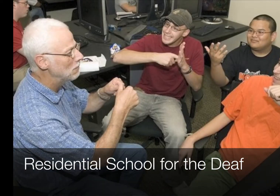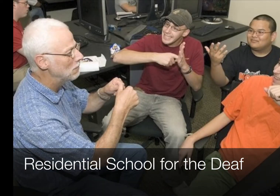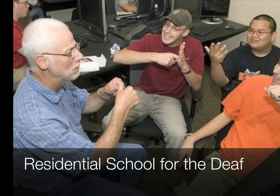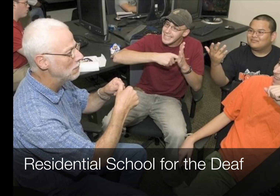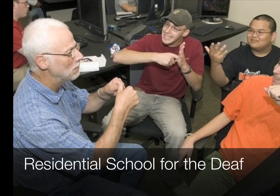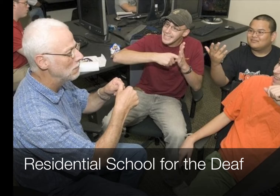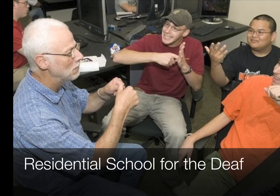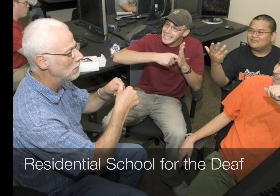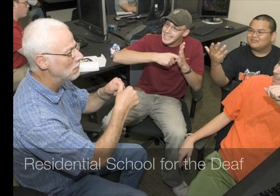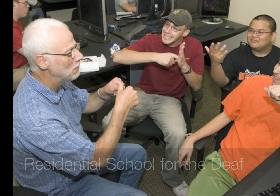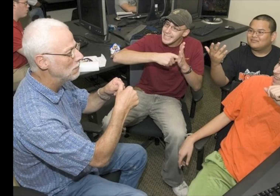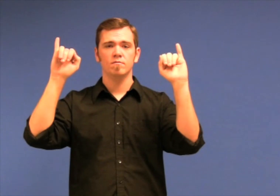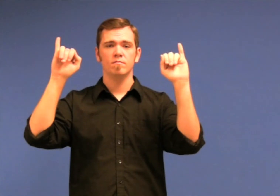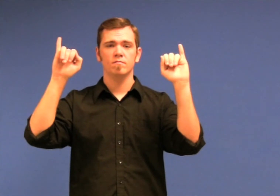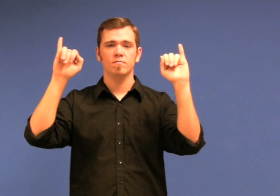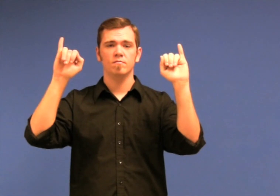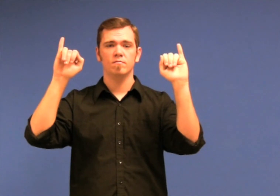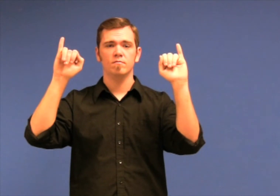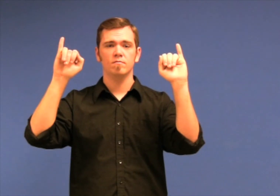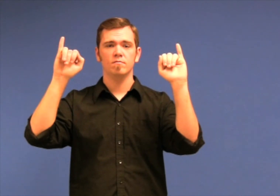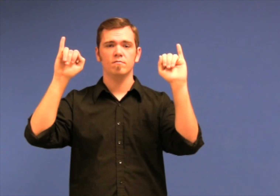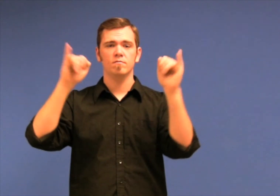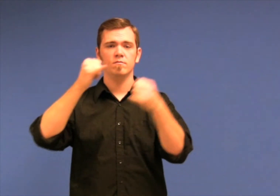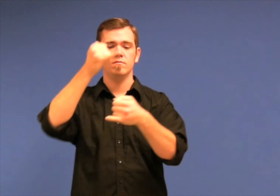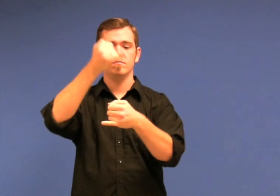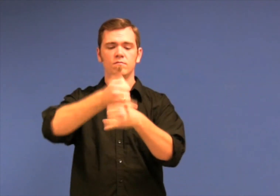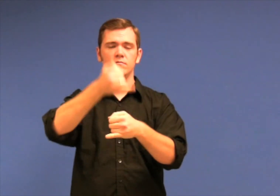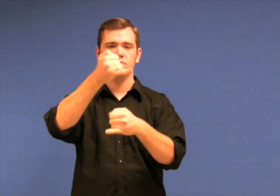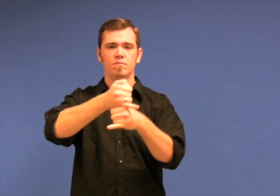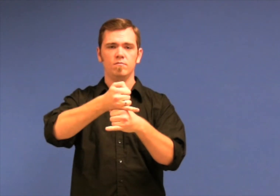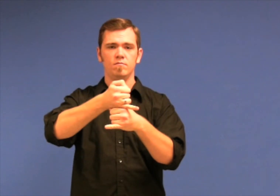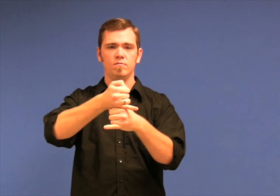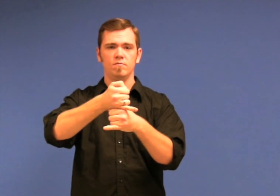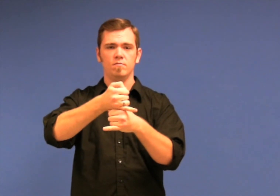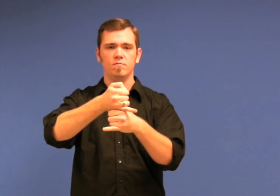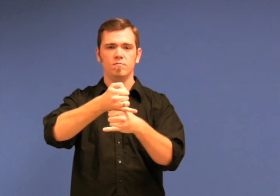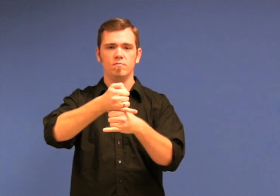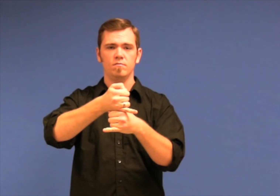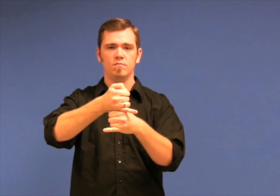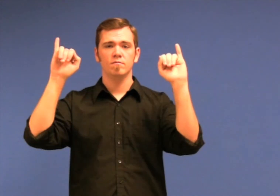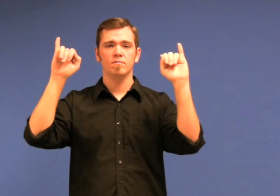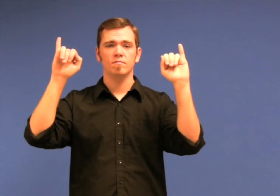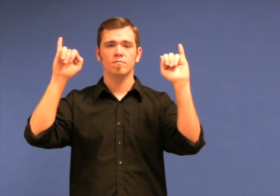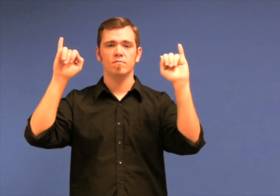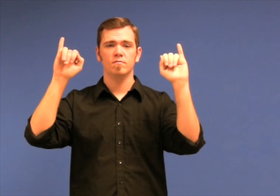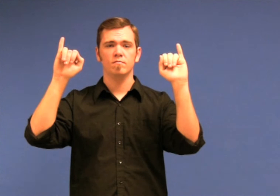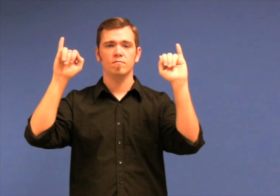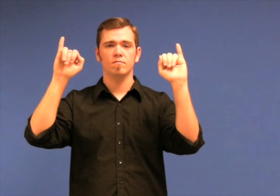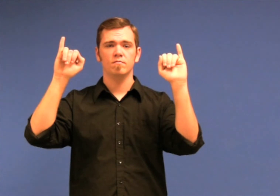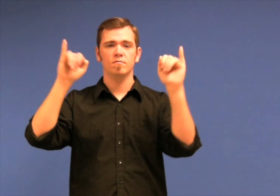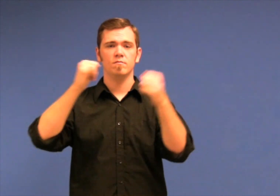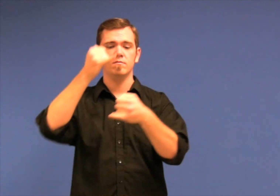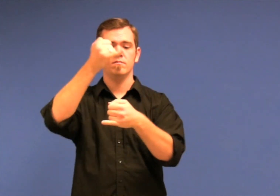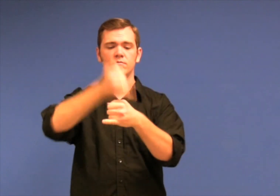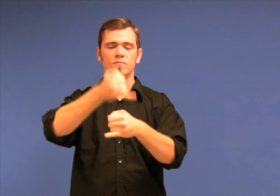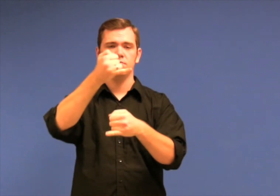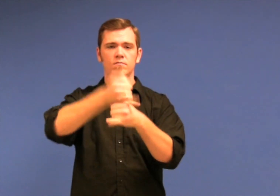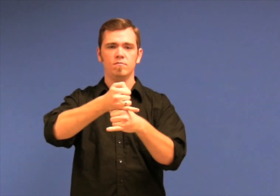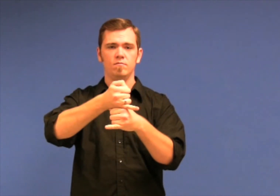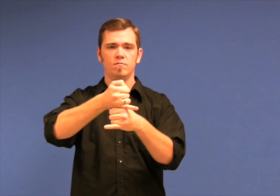talk about this in class, but we have residential school for the deaf, two I hands, and it just bounces. So residential school for the deaf. If this is on a